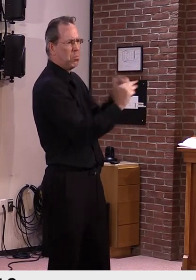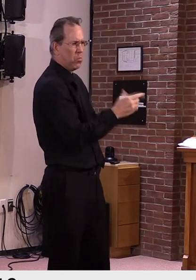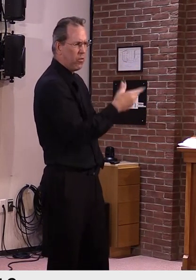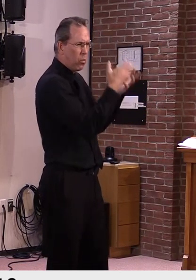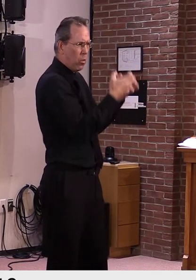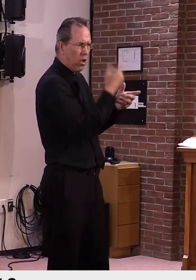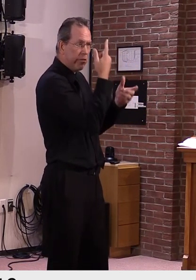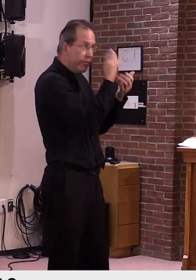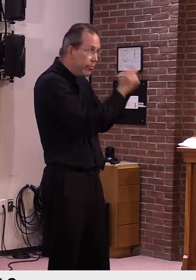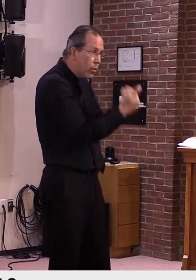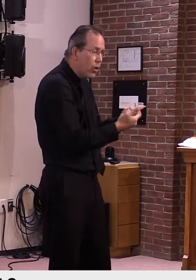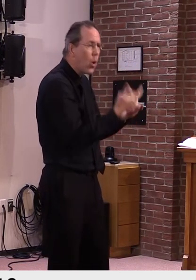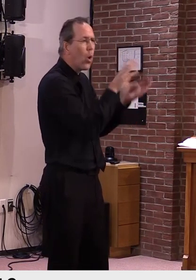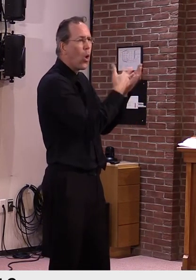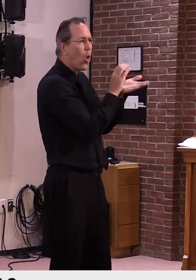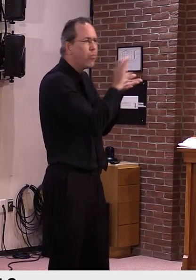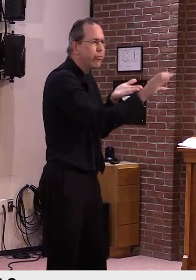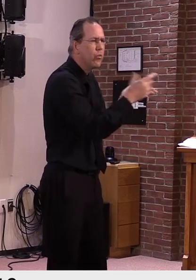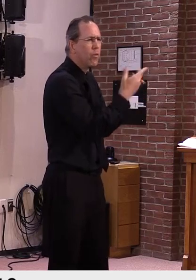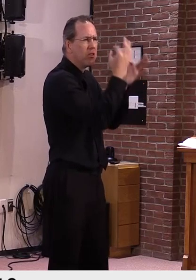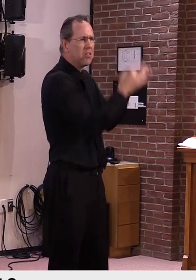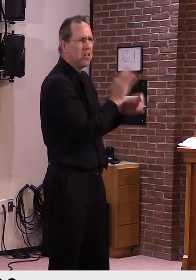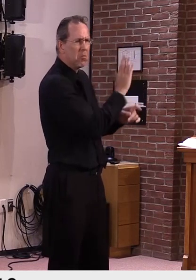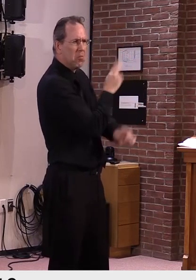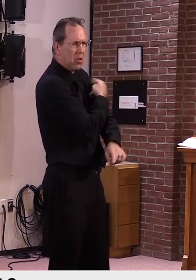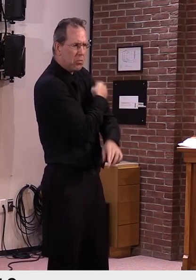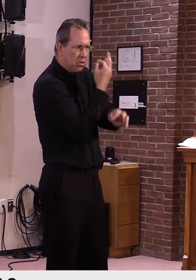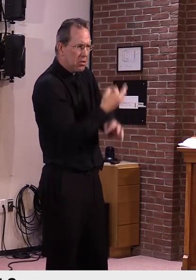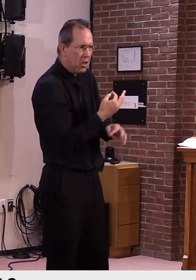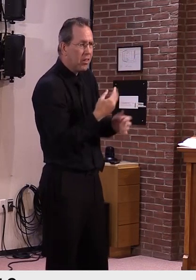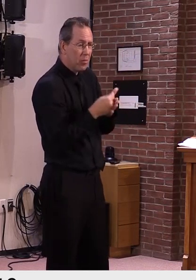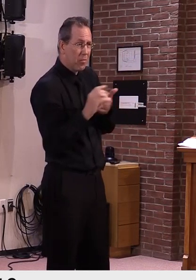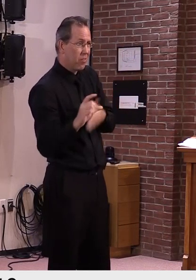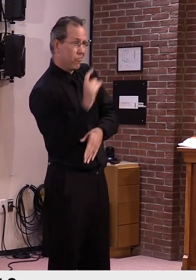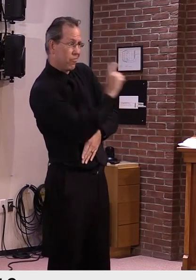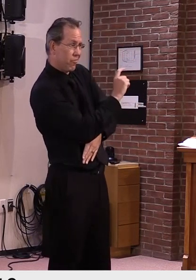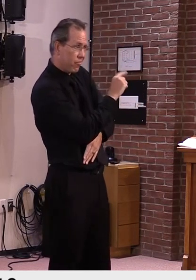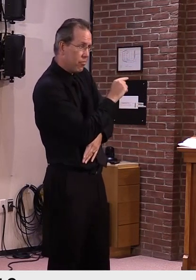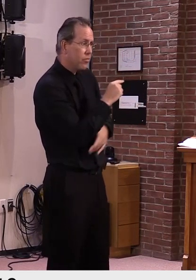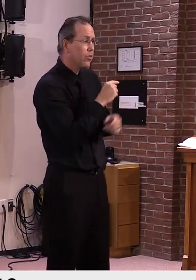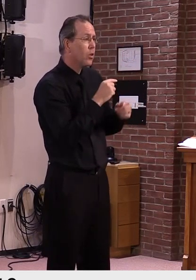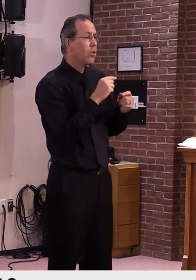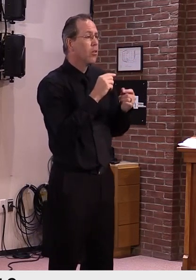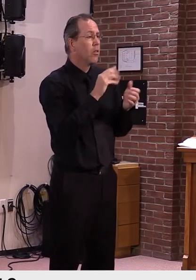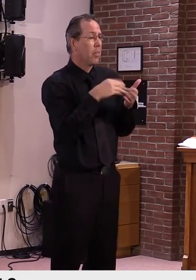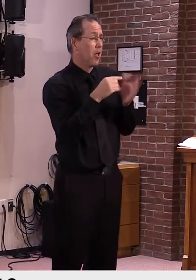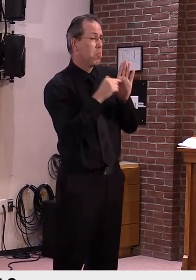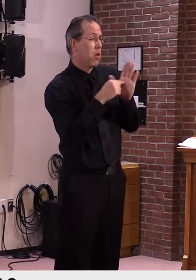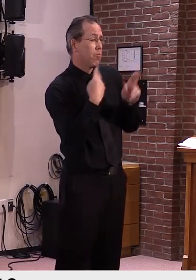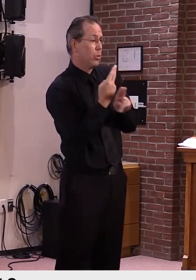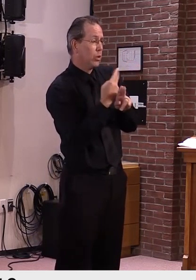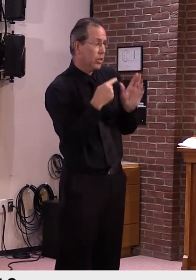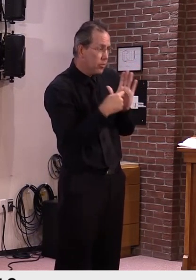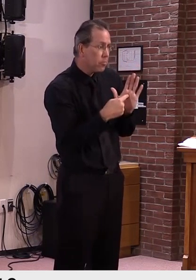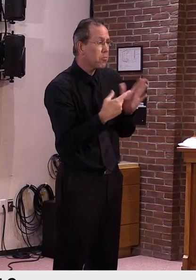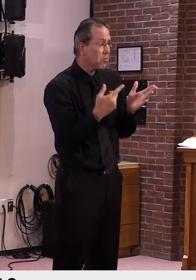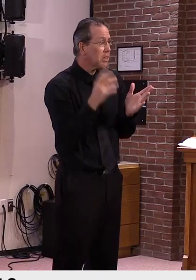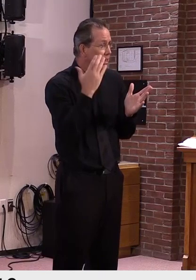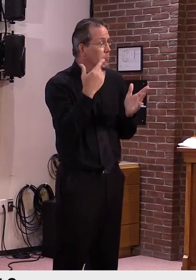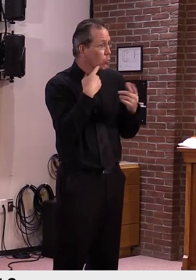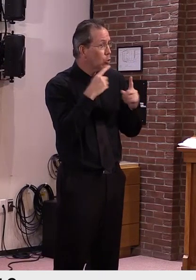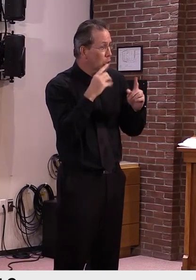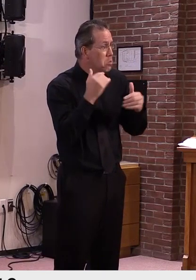I truly believe this, the all-payer model theoretically has some very, very innovative